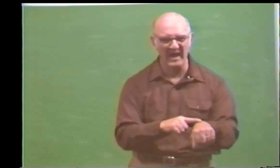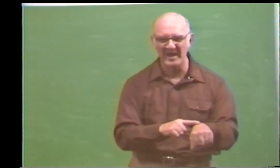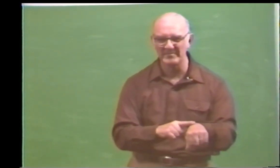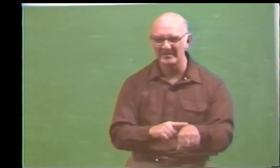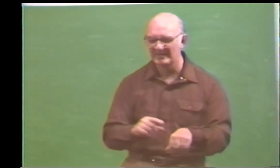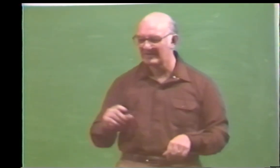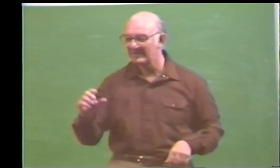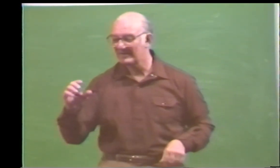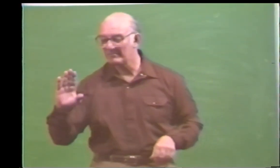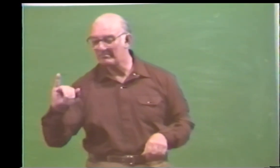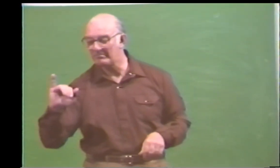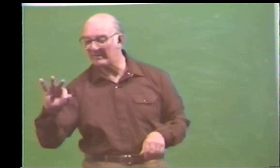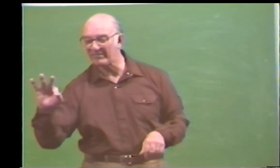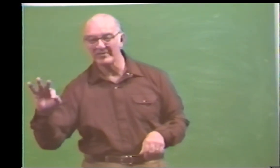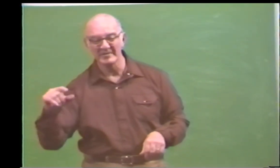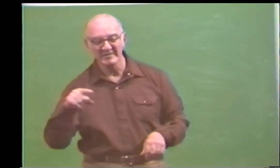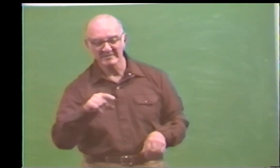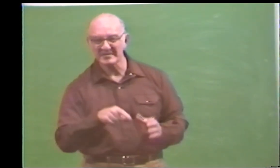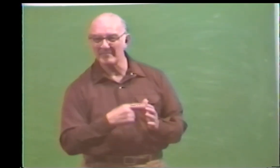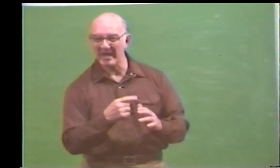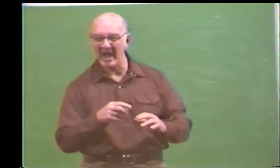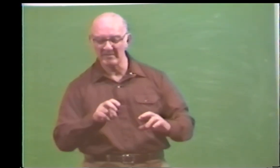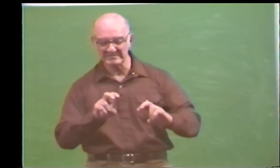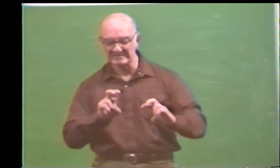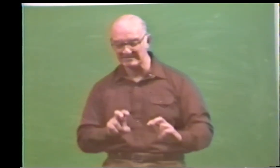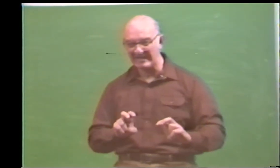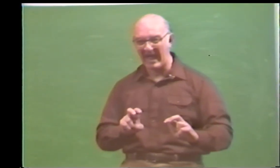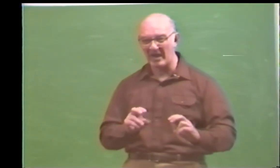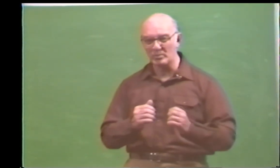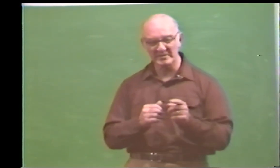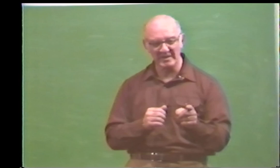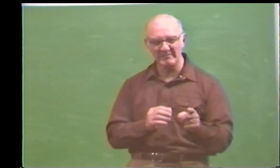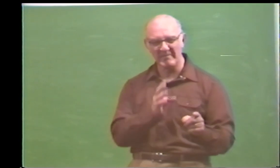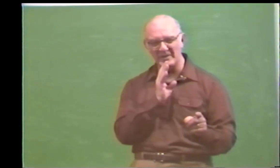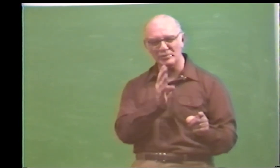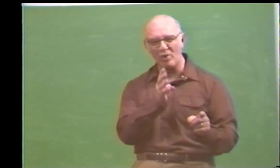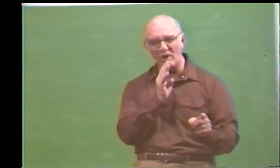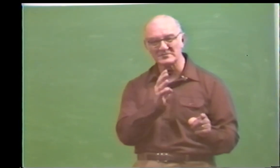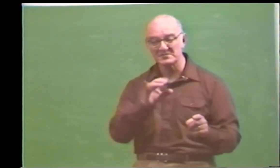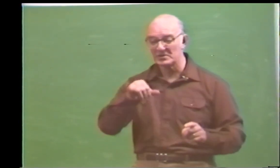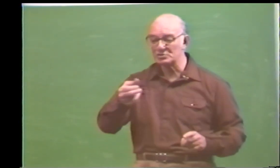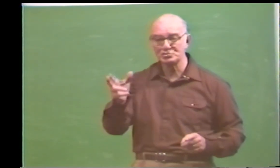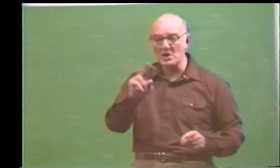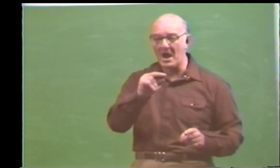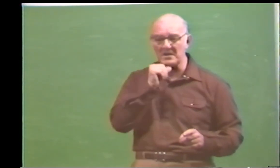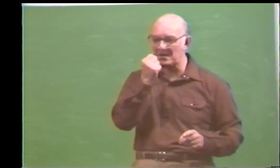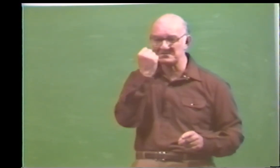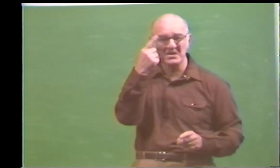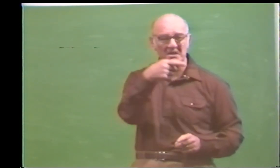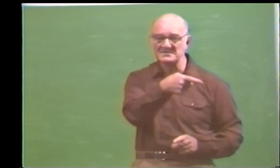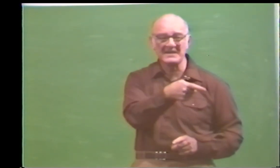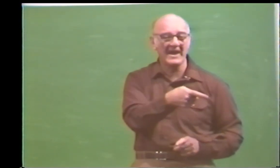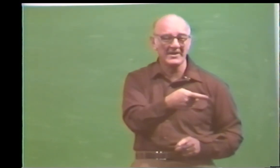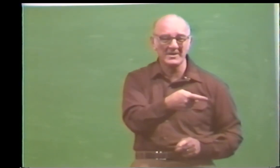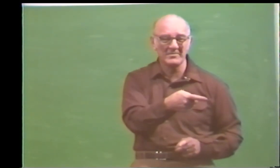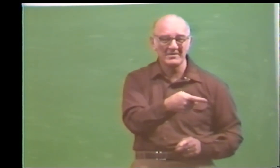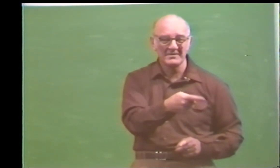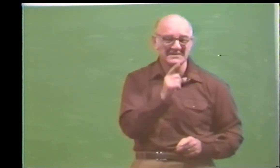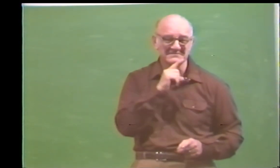time. Biff sometimes sits down with him and talks. John doesn't understand him. He's